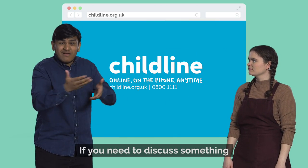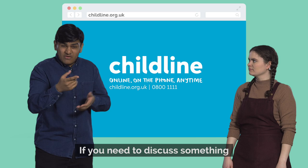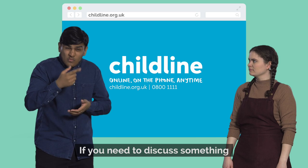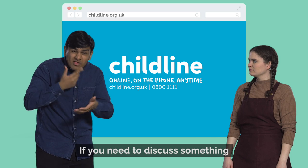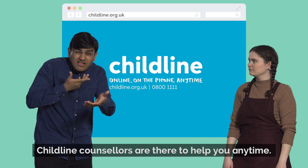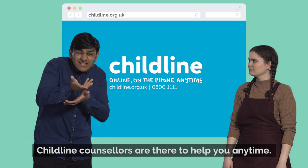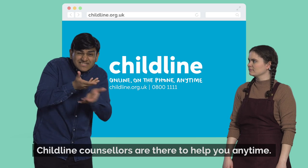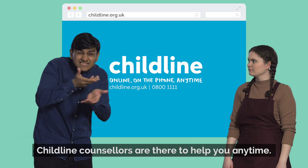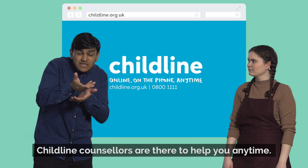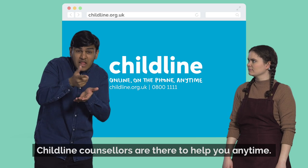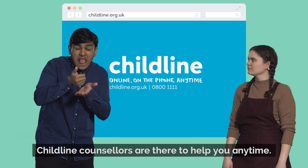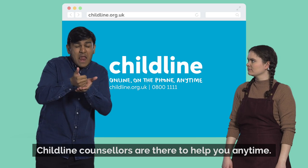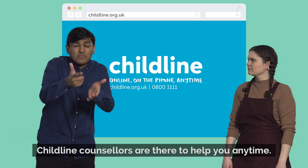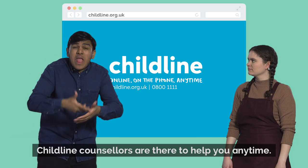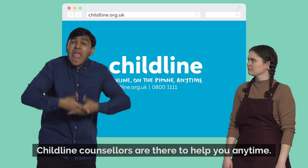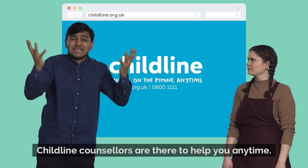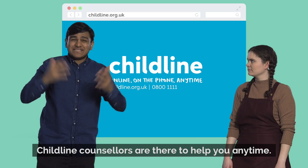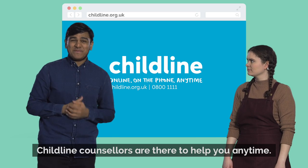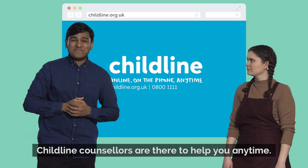need to discuss something, Childline counsellors are there to help you any time.